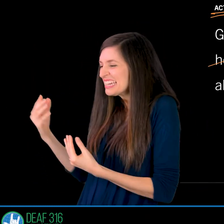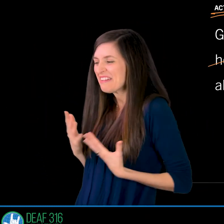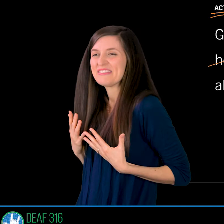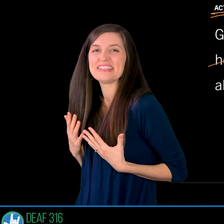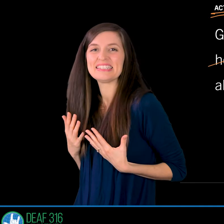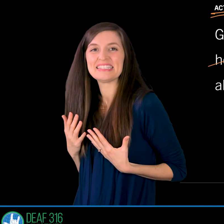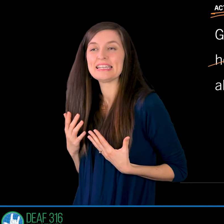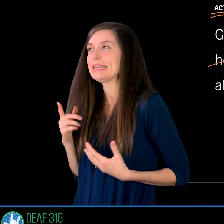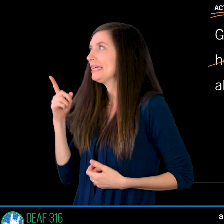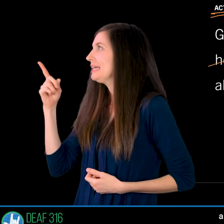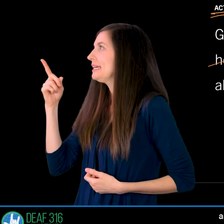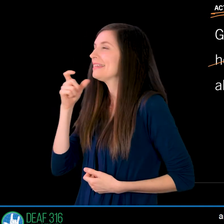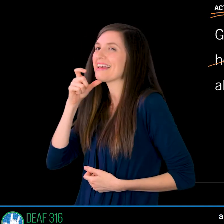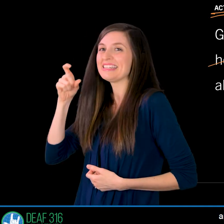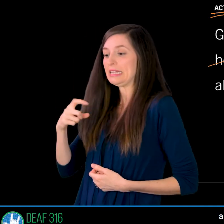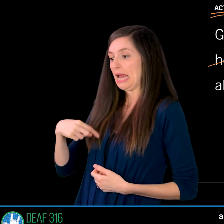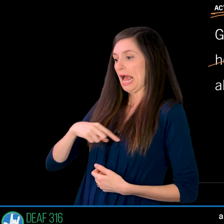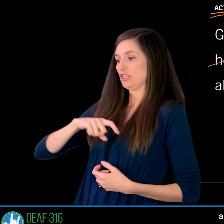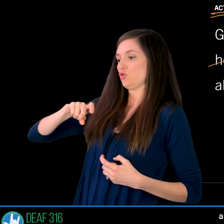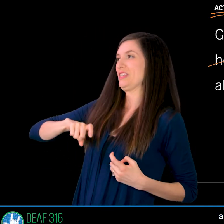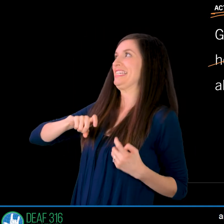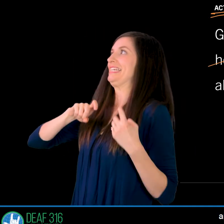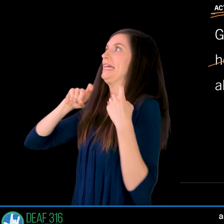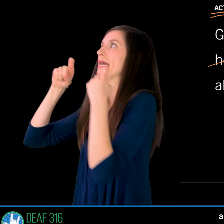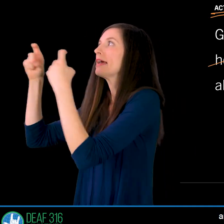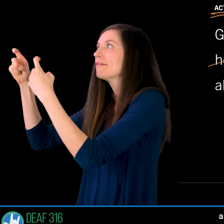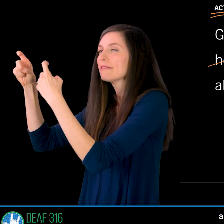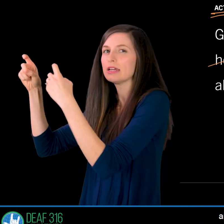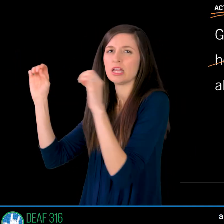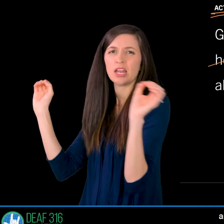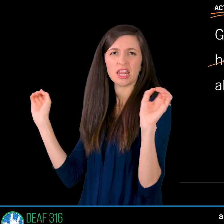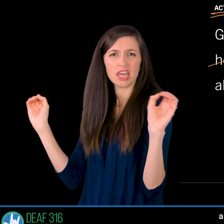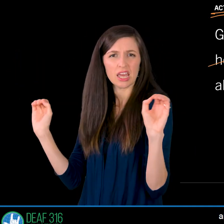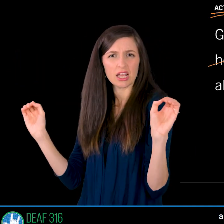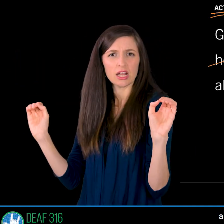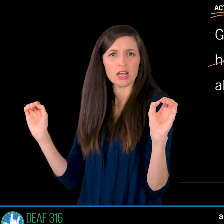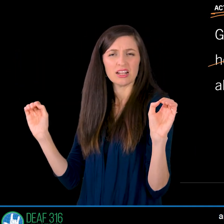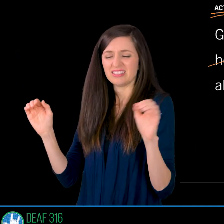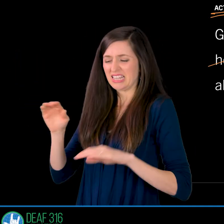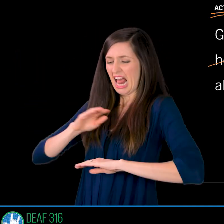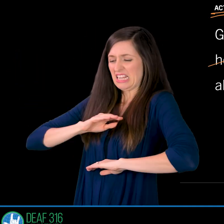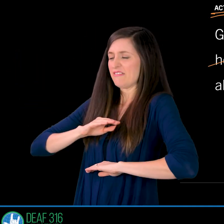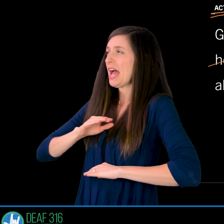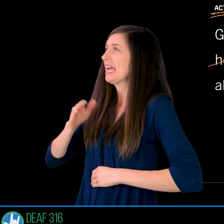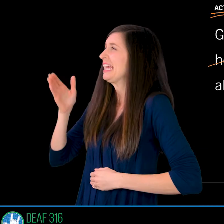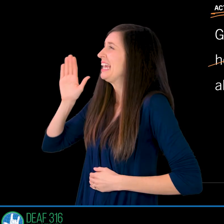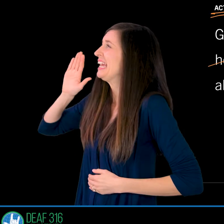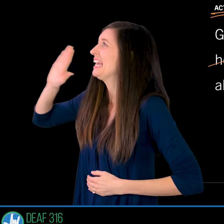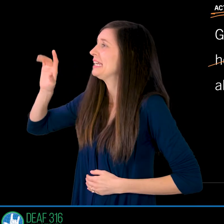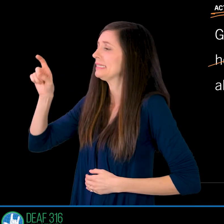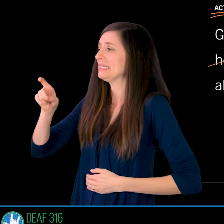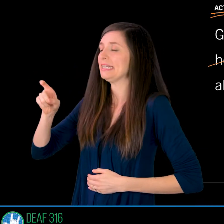overflowing giver, and therefore loving God doesn't mean meeting God's needs. It